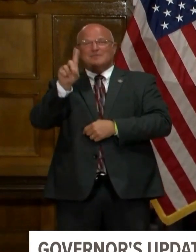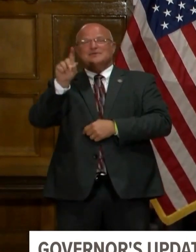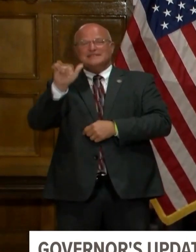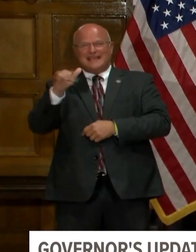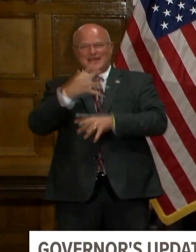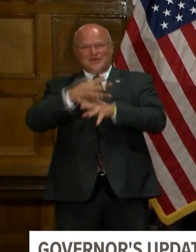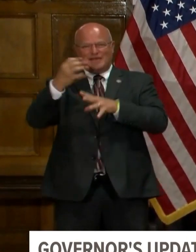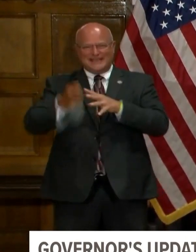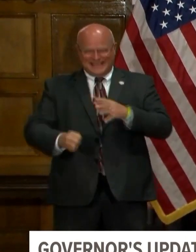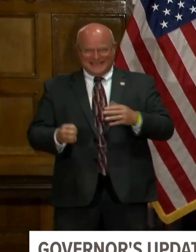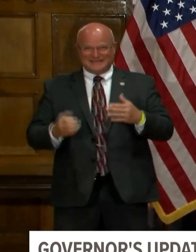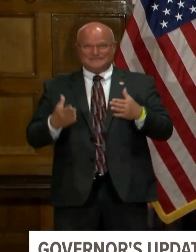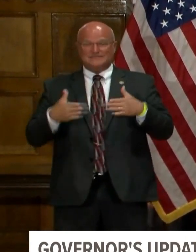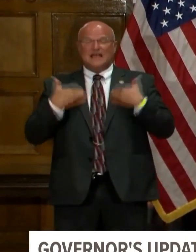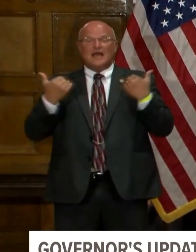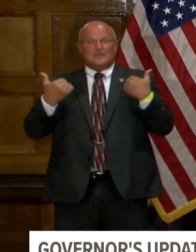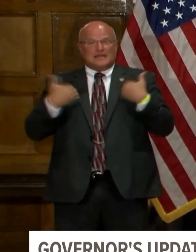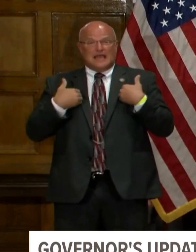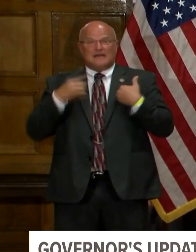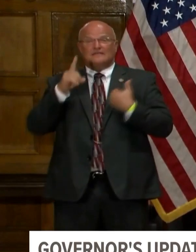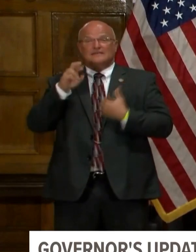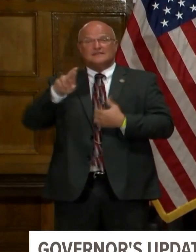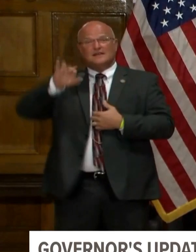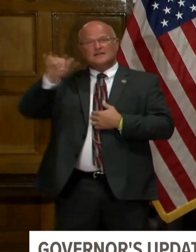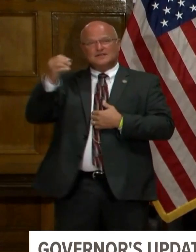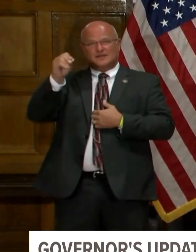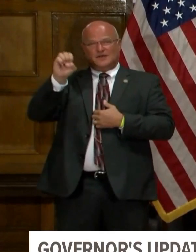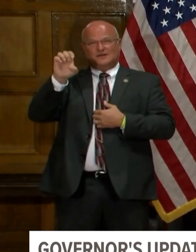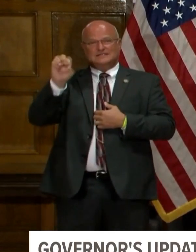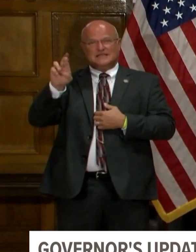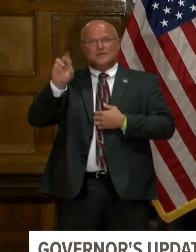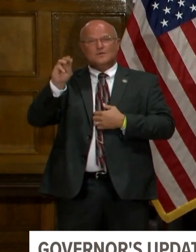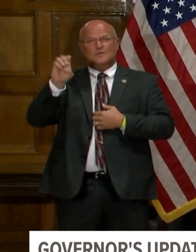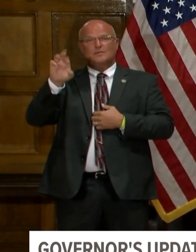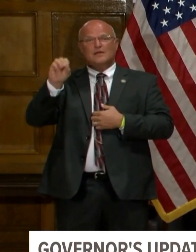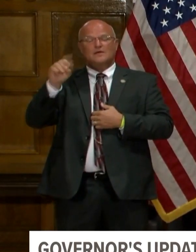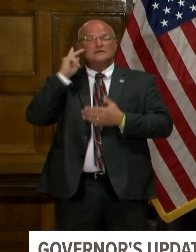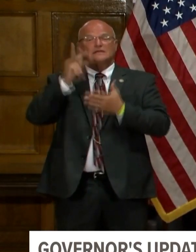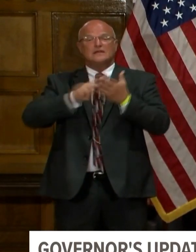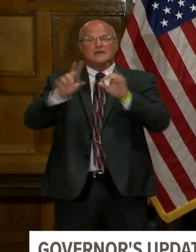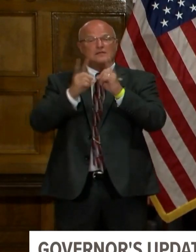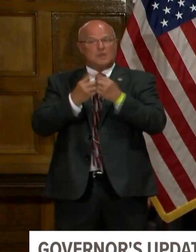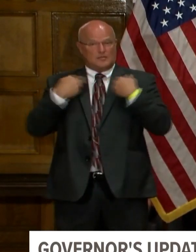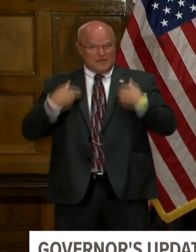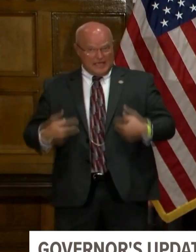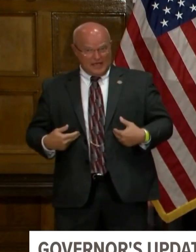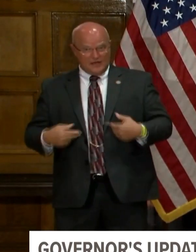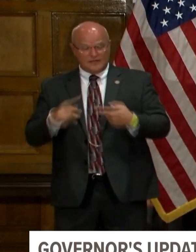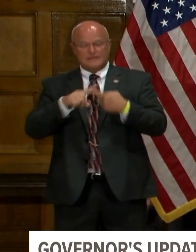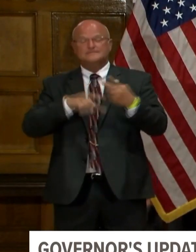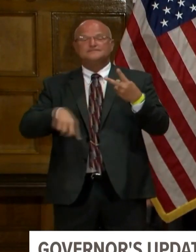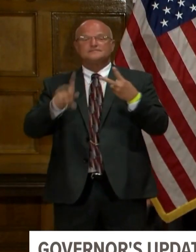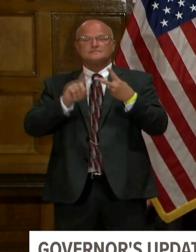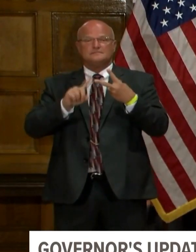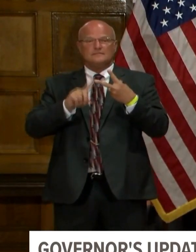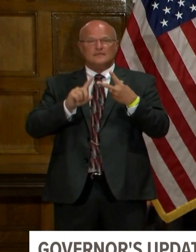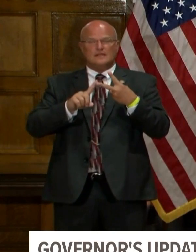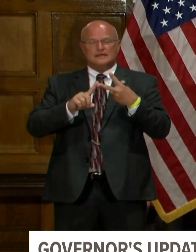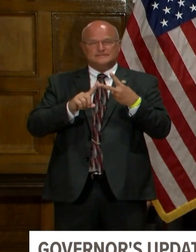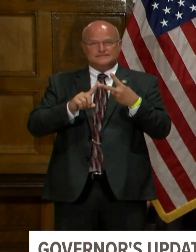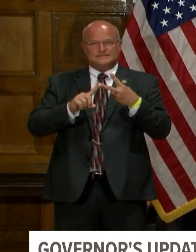I'm pleased to be joined by Dr. Jose Romero, Secretary of the Department of Health today, as well